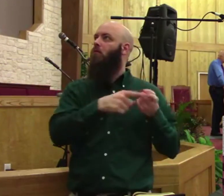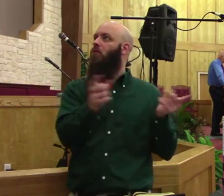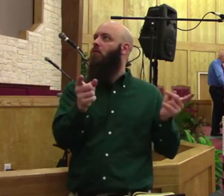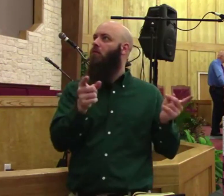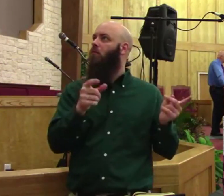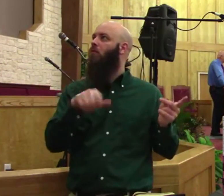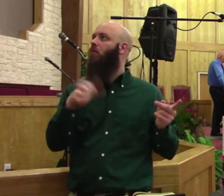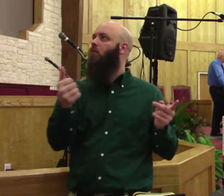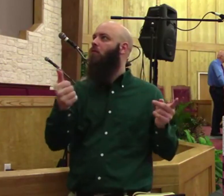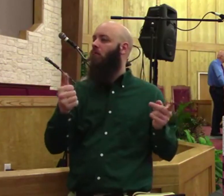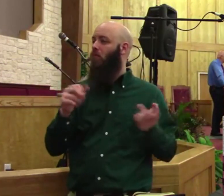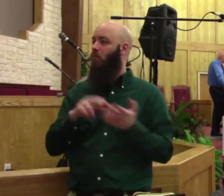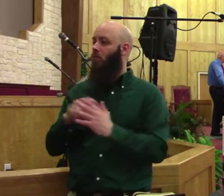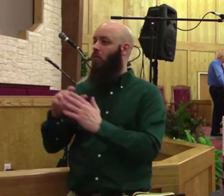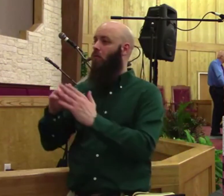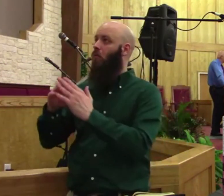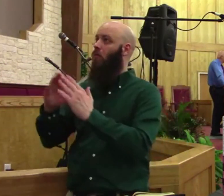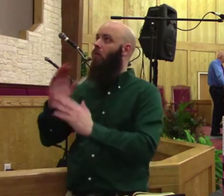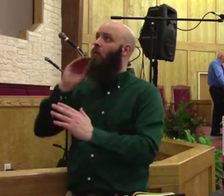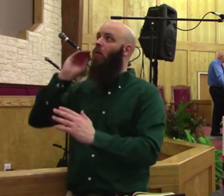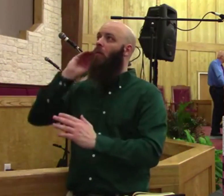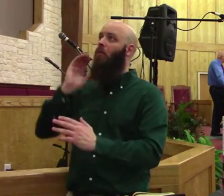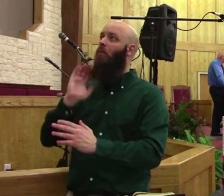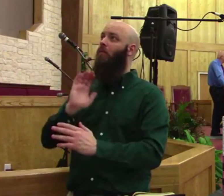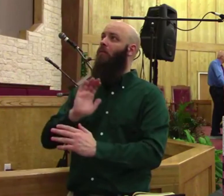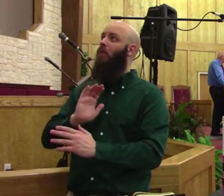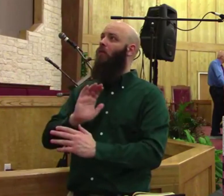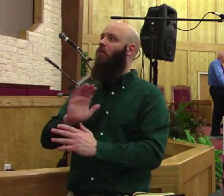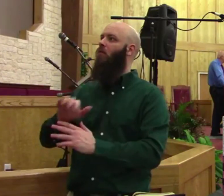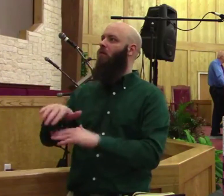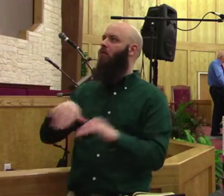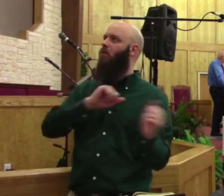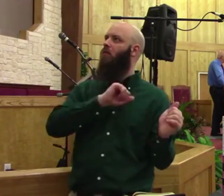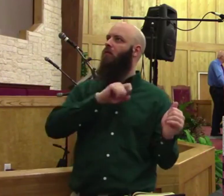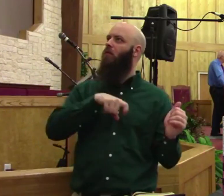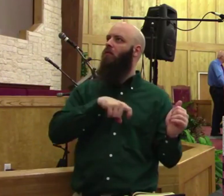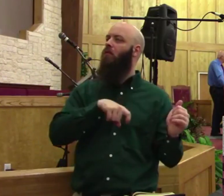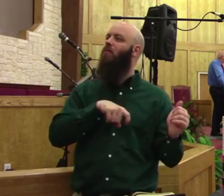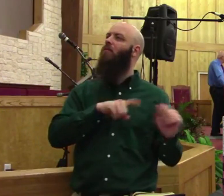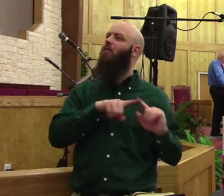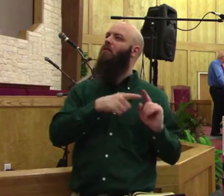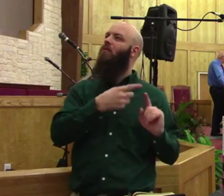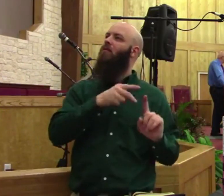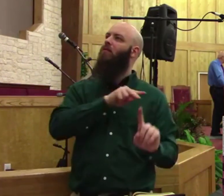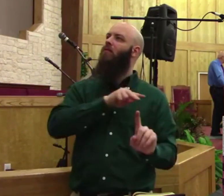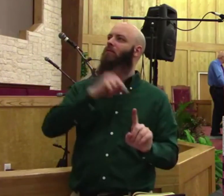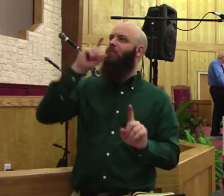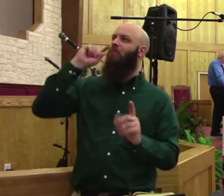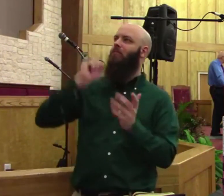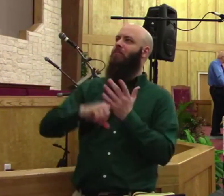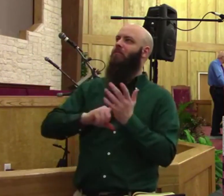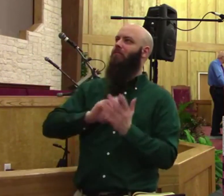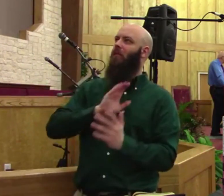answering the call, knowing that their home is truly in heaven and not here on this